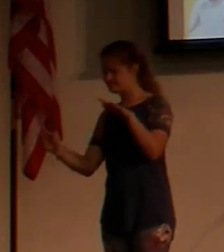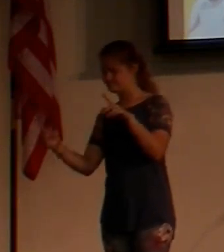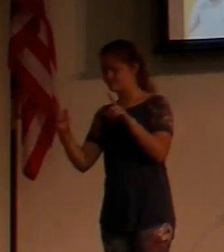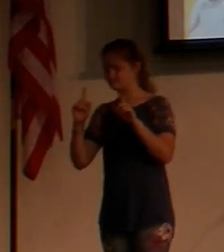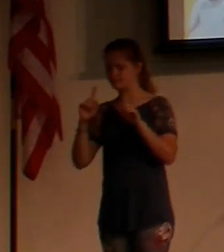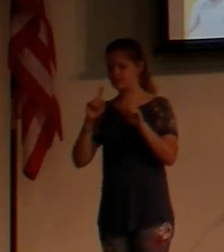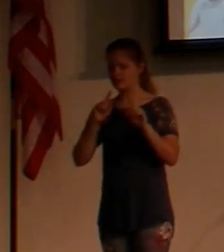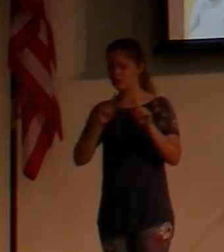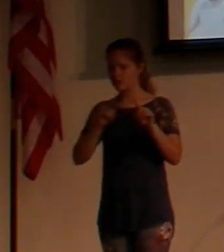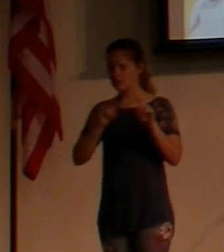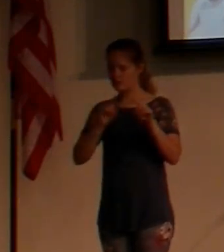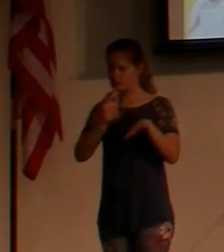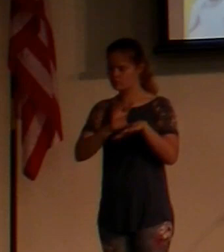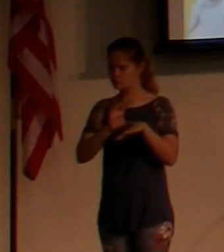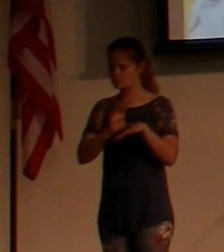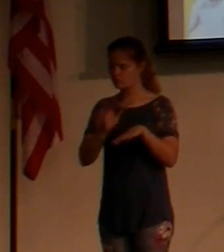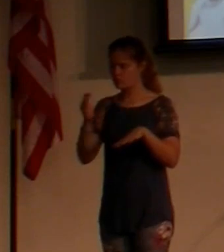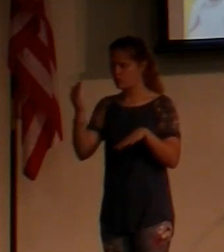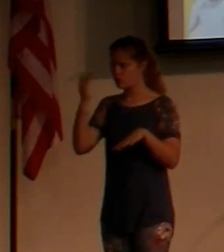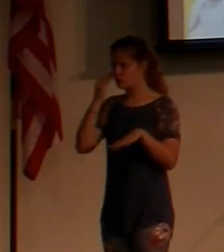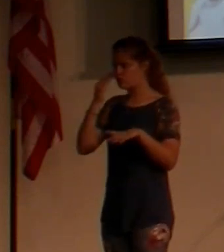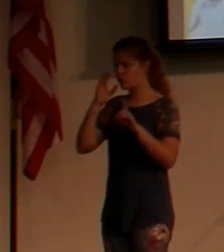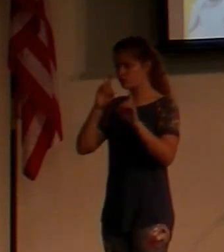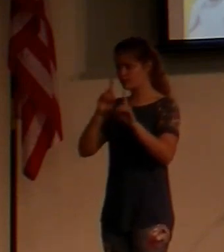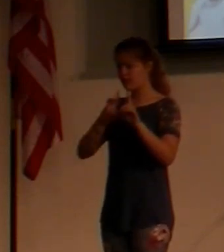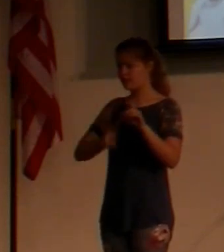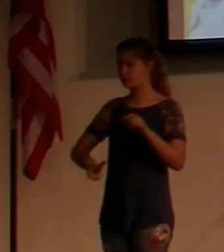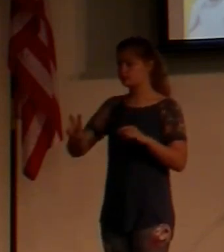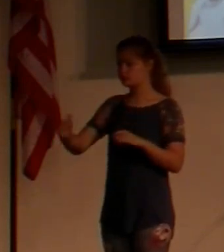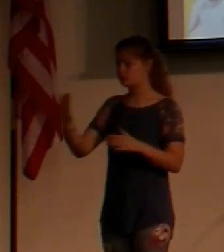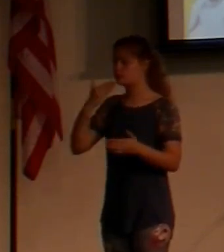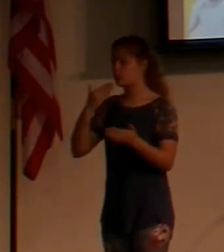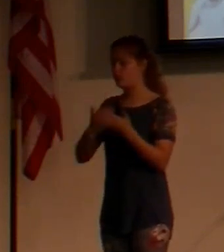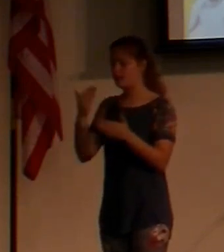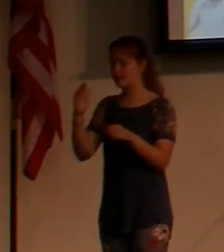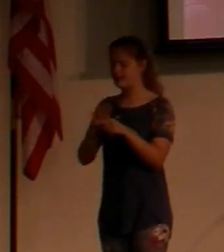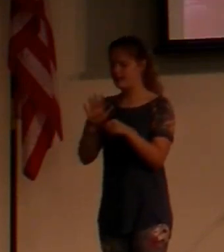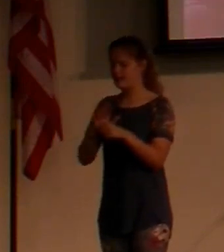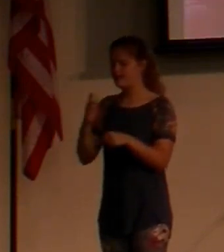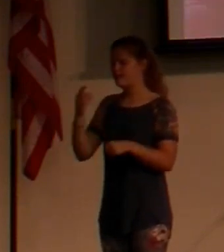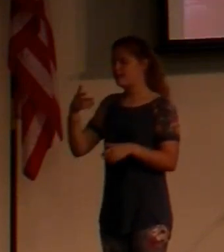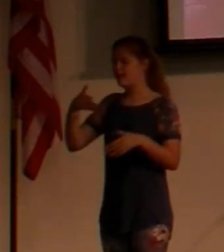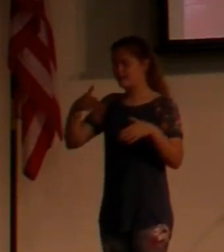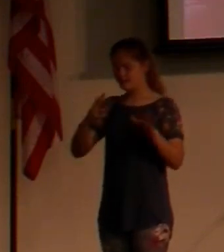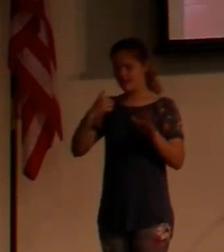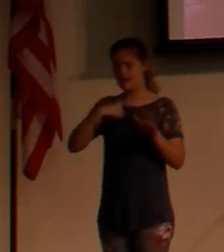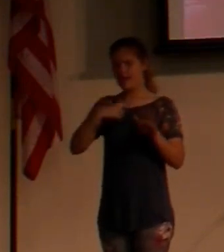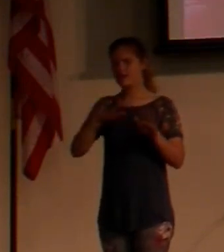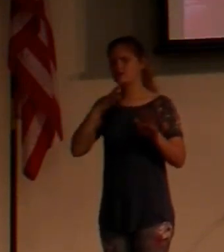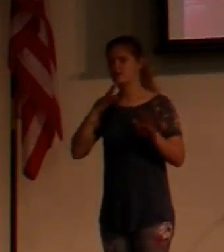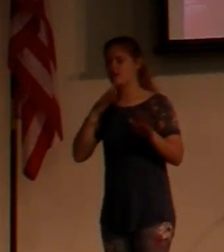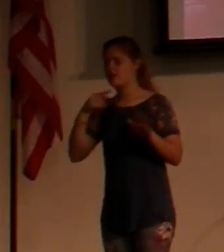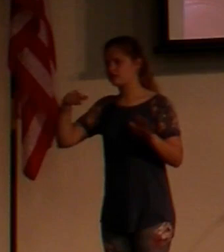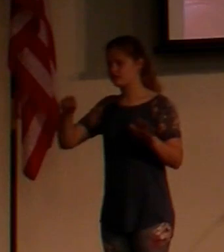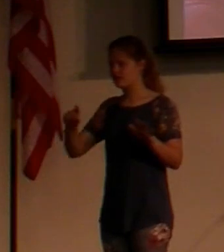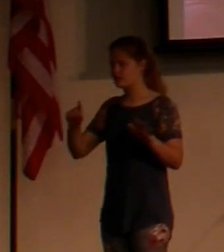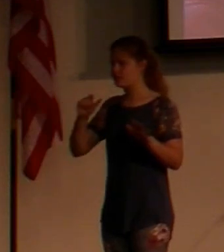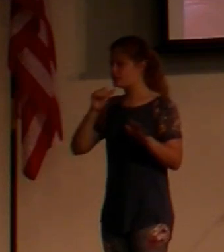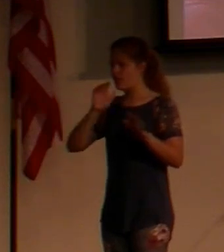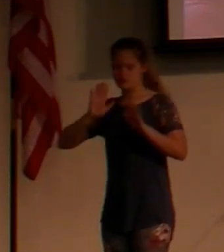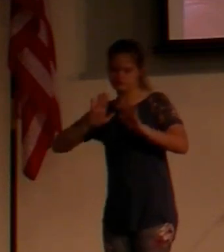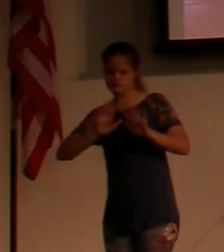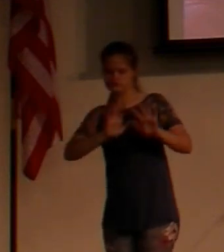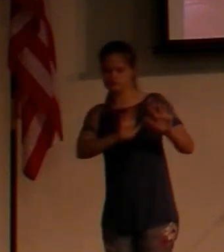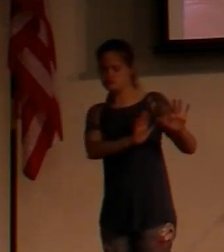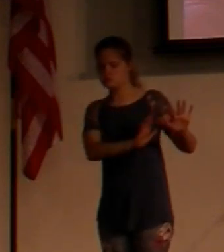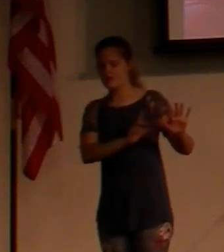They know DiscipleTrips well enough that they welcomed us to come and talk to them. They didn't push us away, even though I hadn't been on a